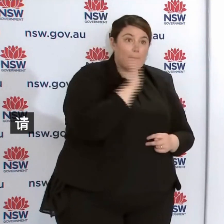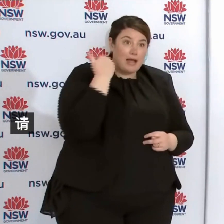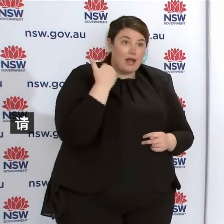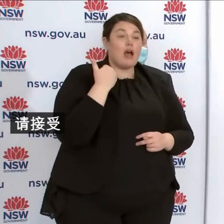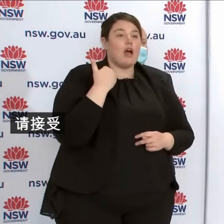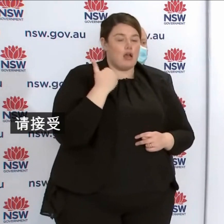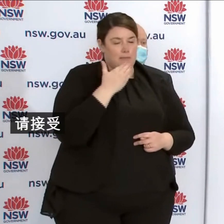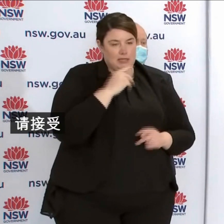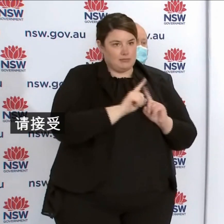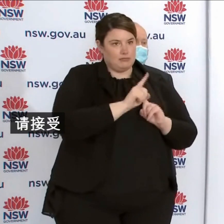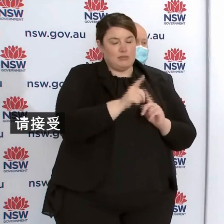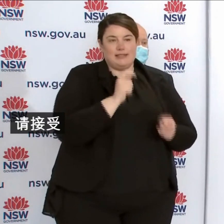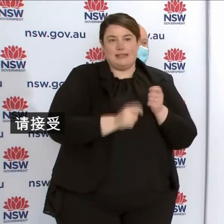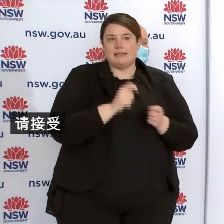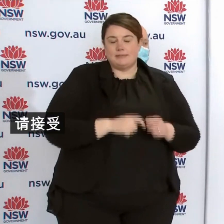please get tested.